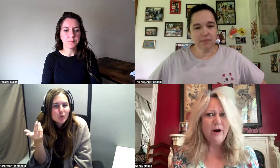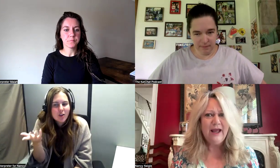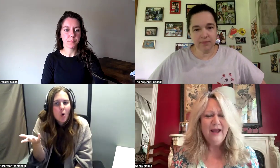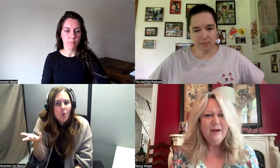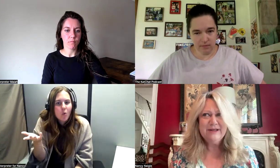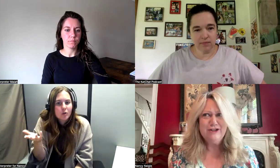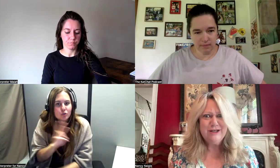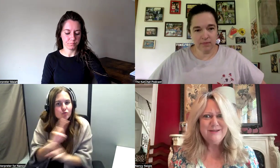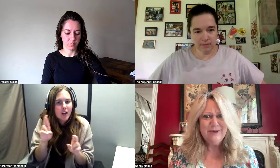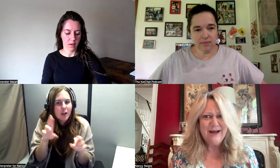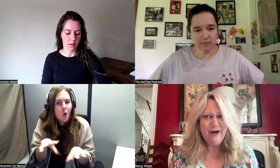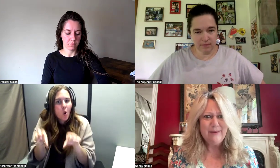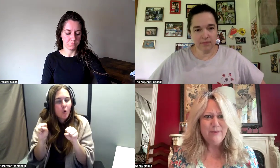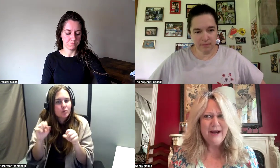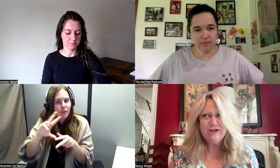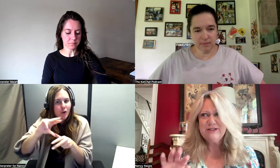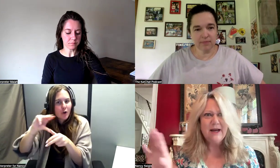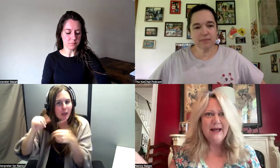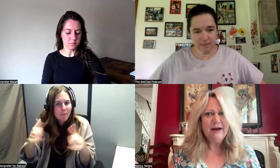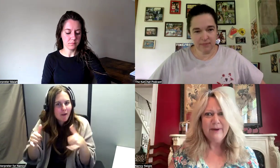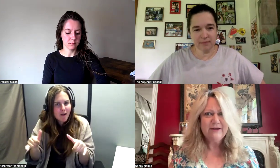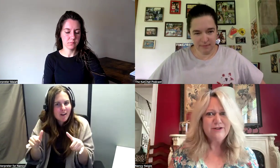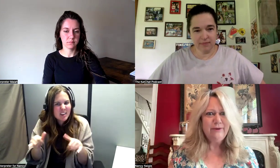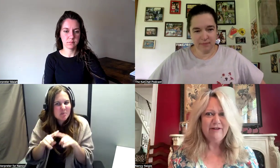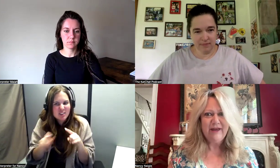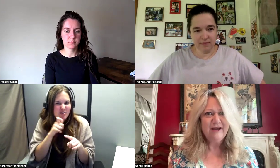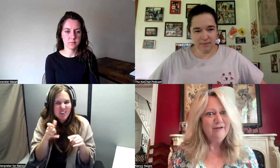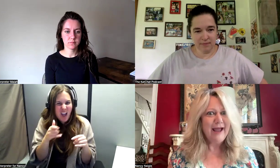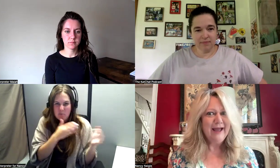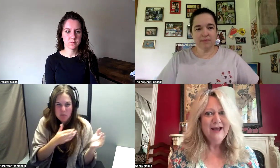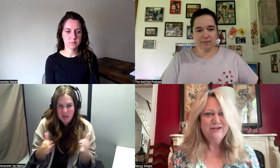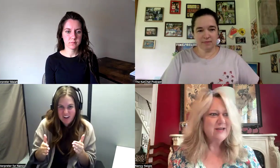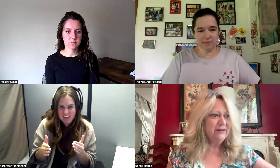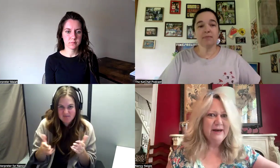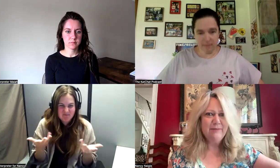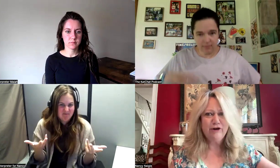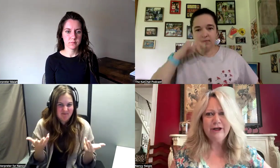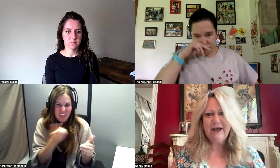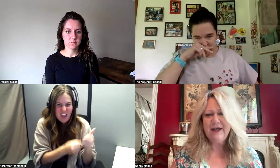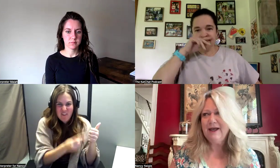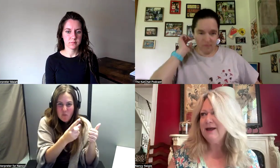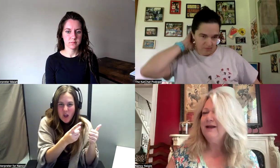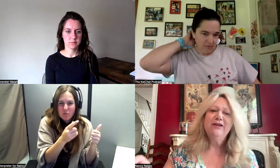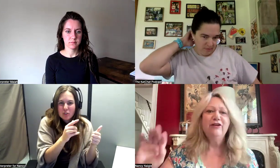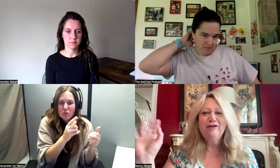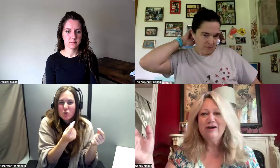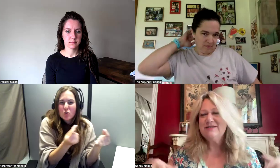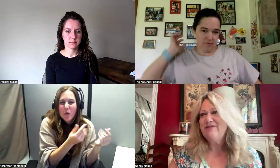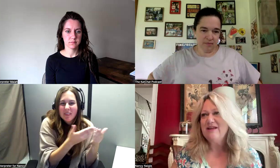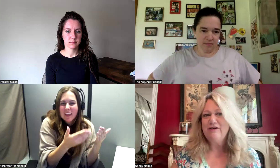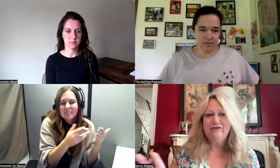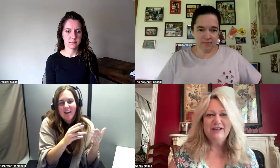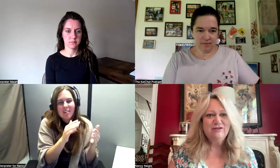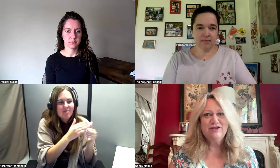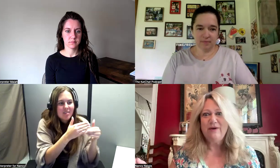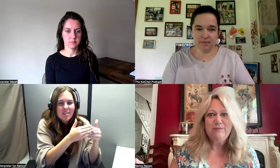hurricane party, but like she's really not all that prepared. She's kind of letting everybody else do everything, right? She's got the neighbor cooking, and they're cooking stuff